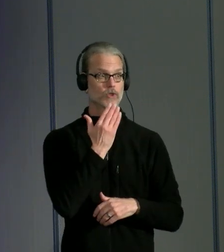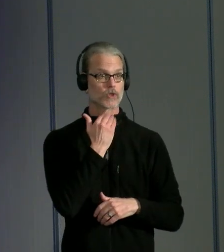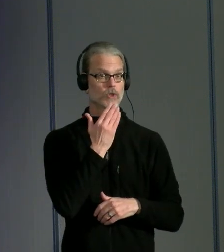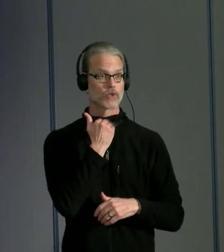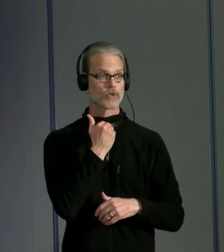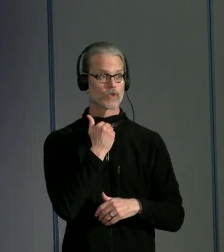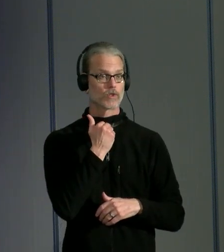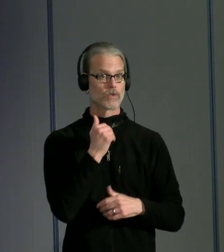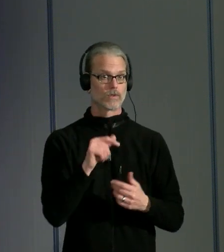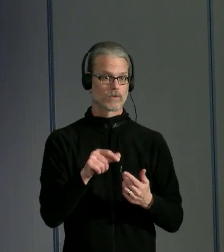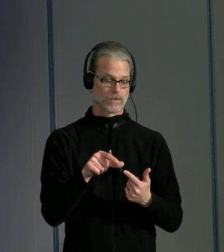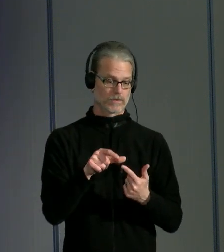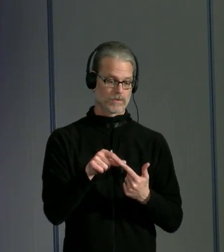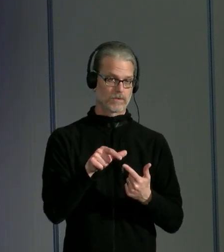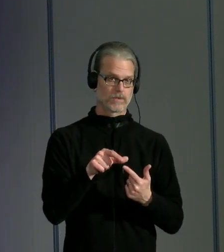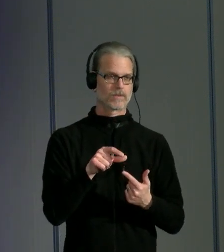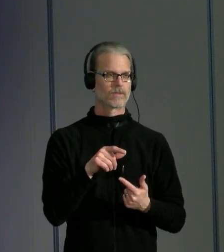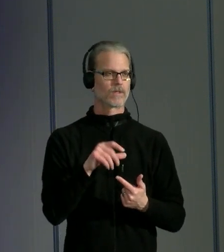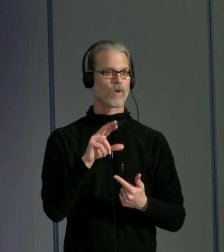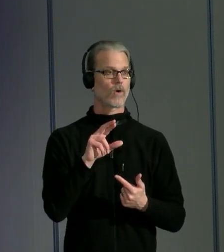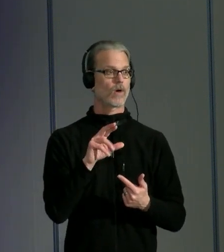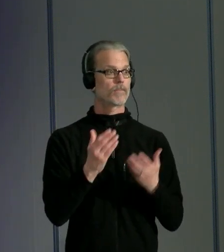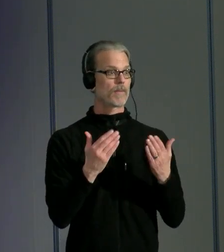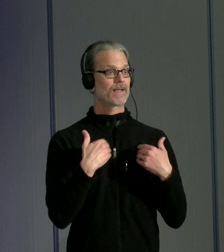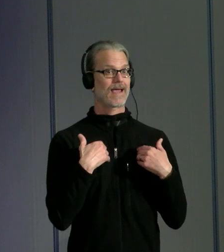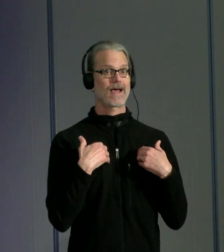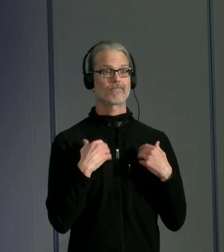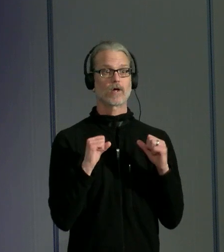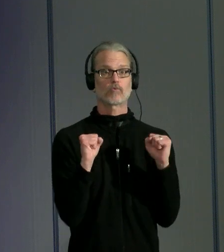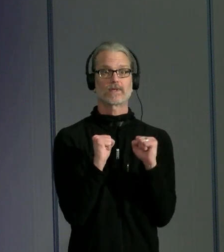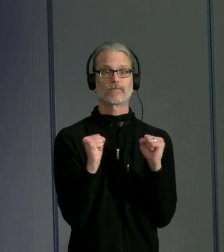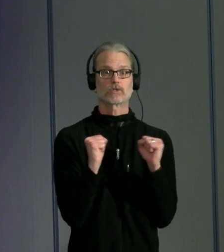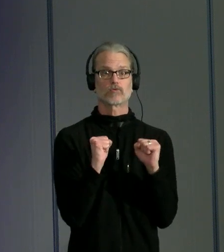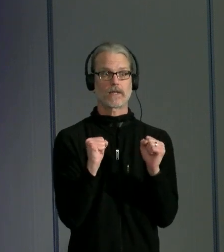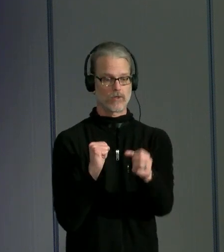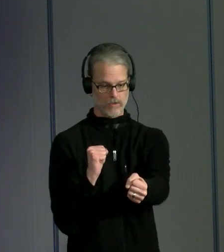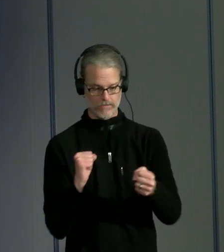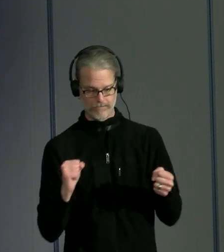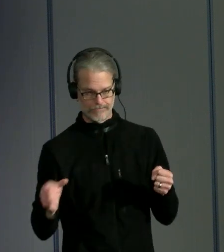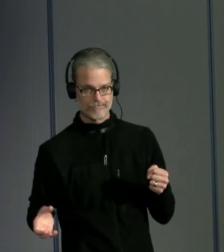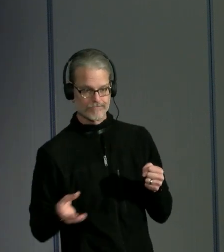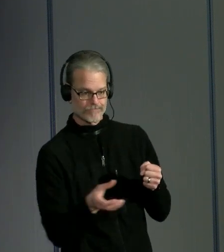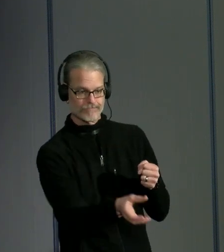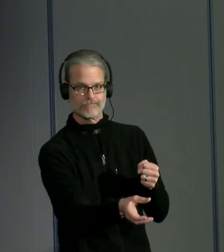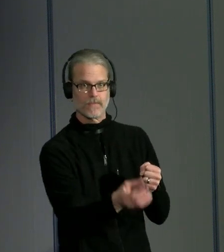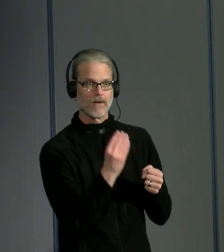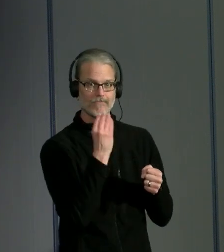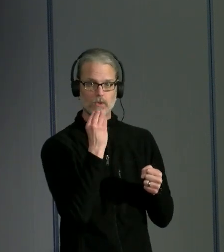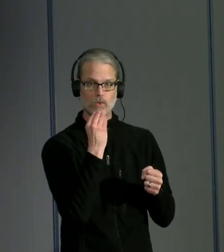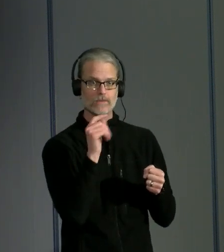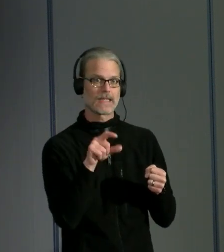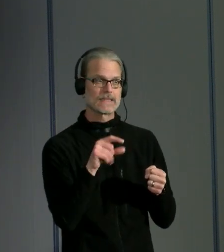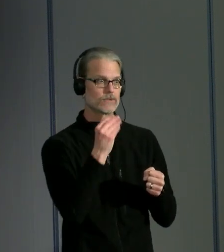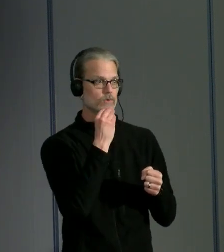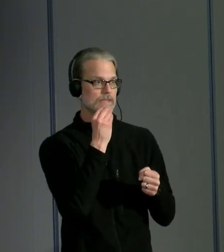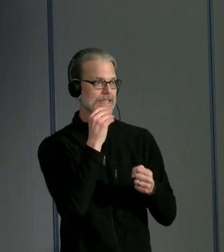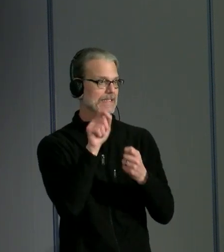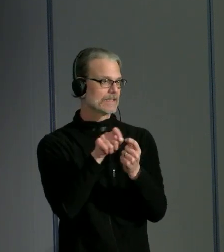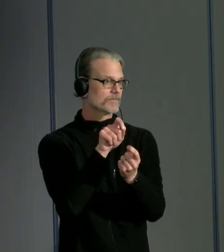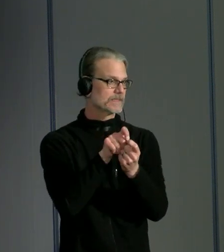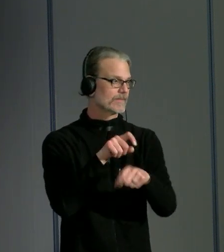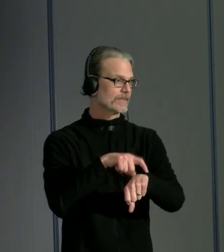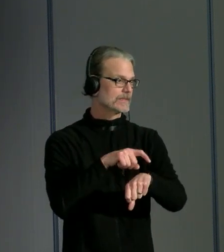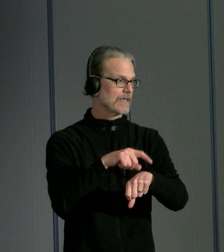this space can have a refrigerator in case someone has to refrigerate foods that they need to eat at certain times of